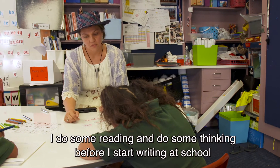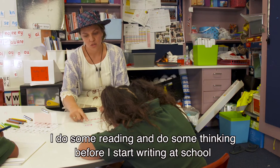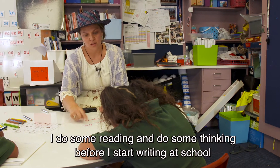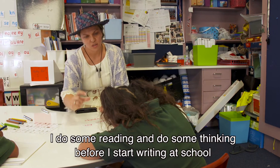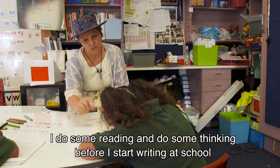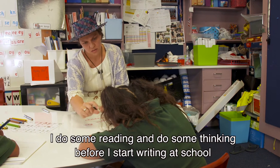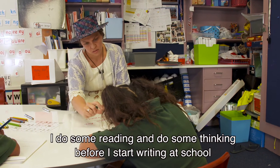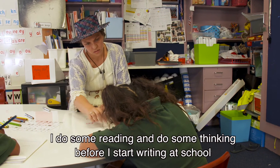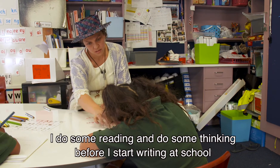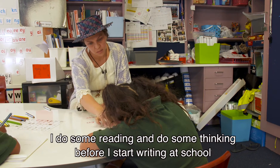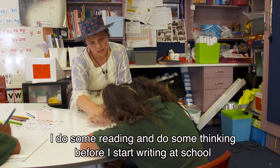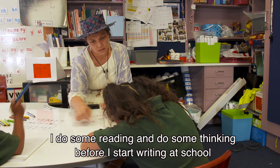To this, David.